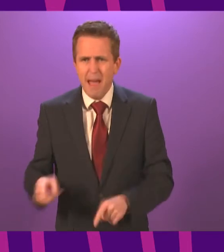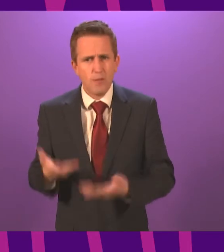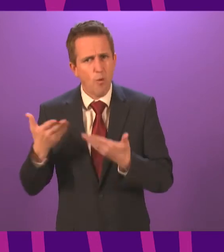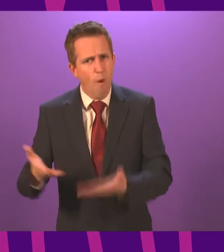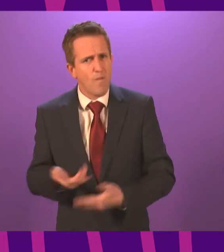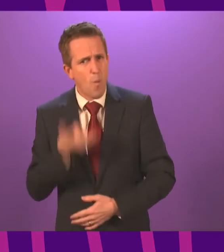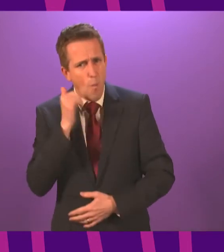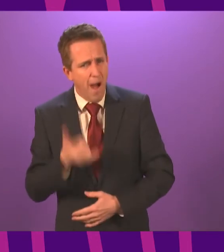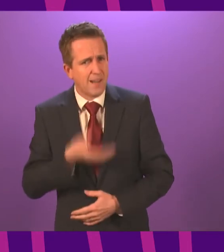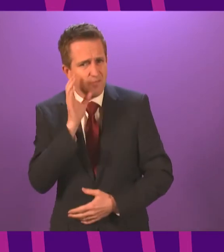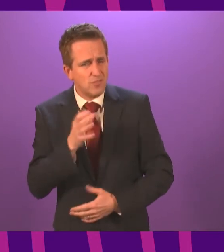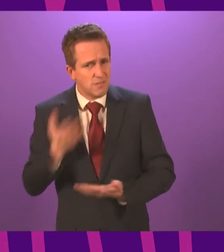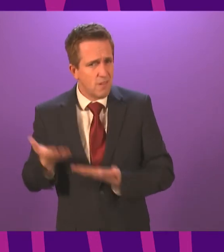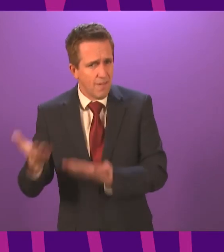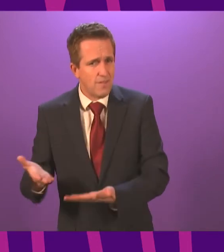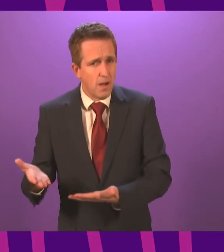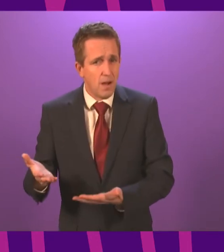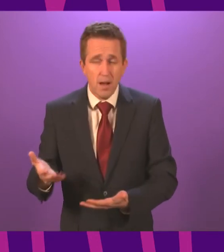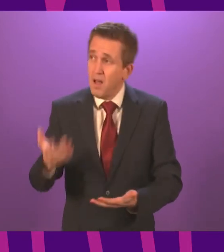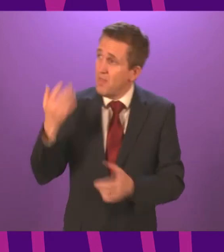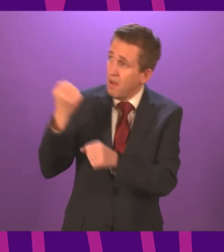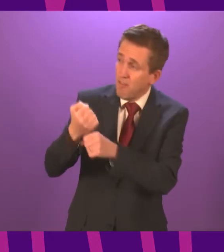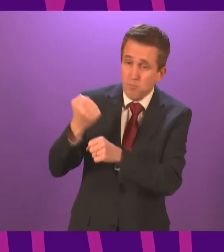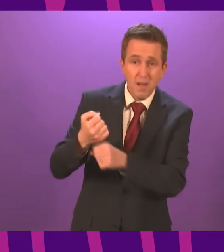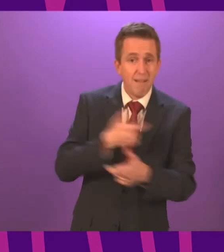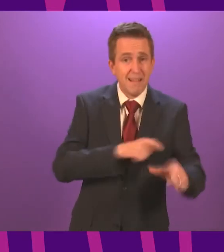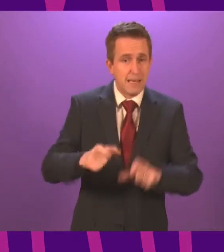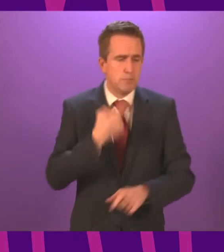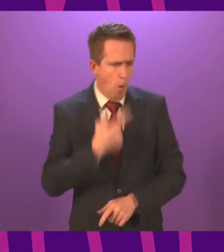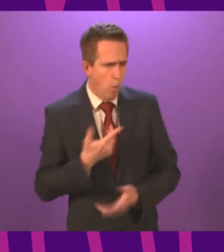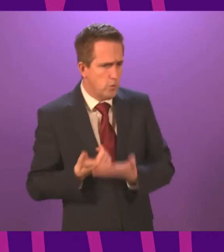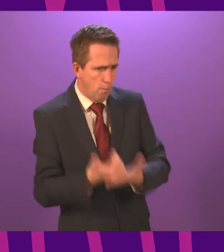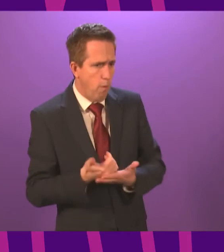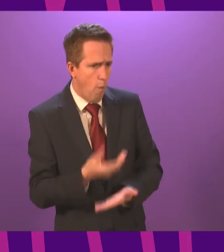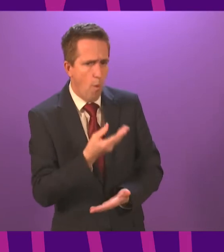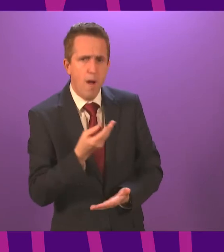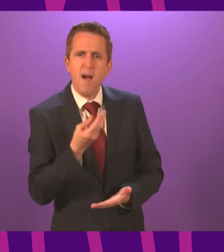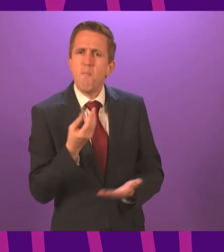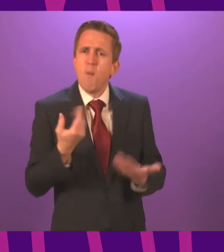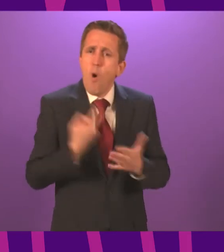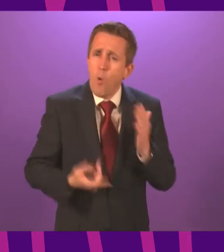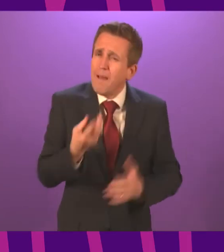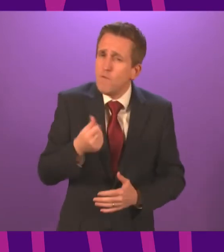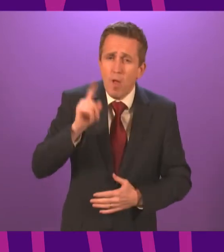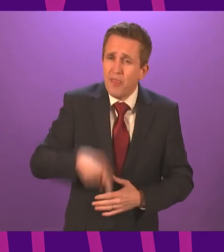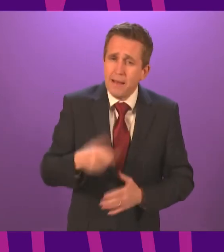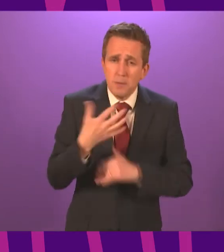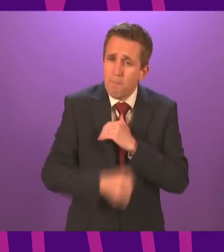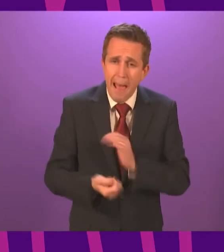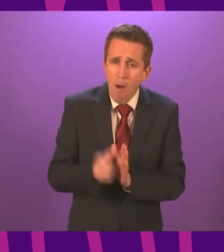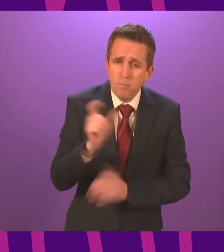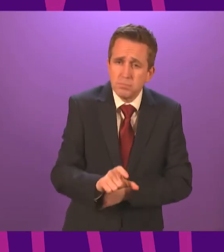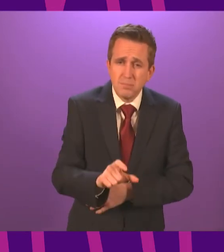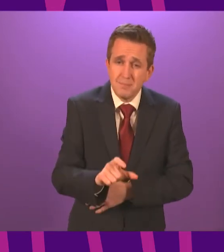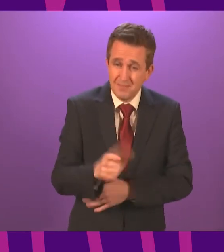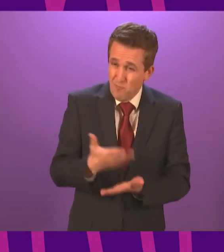by government there is support available for them, but it's only a few £1,000s. And for many, the reality is that will not cover overheads